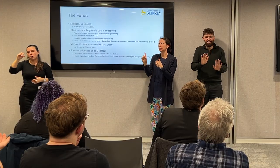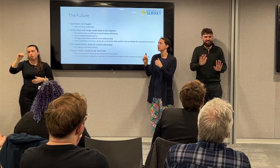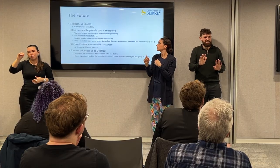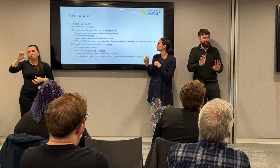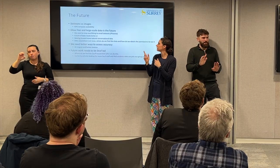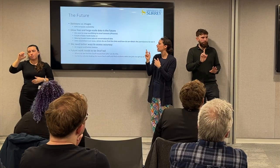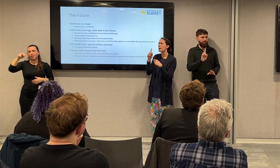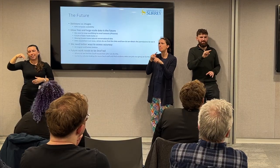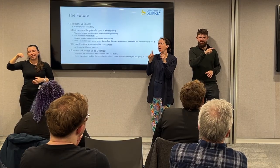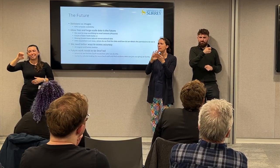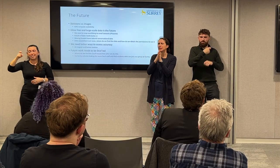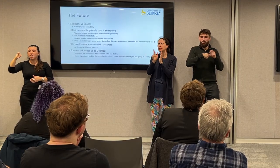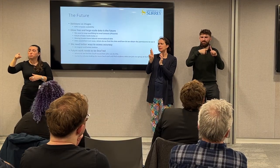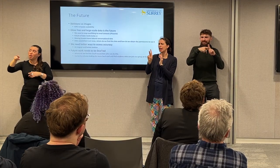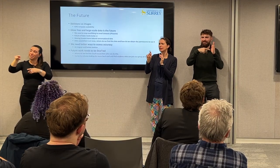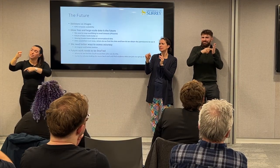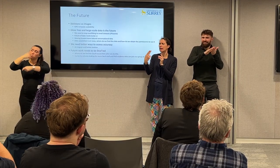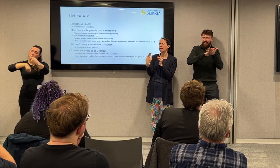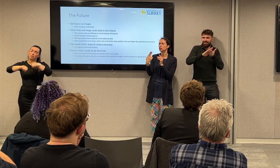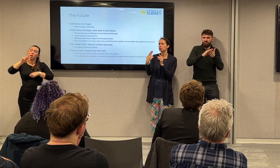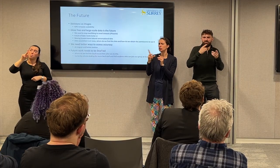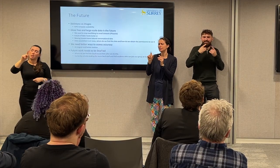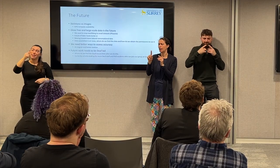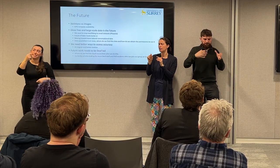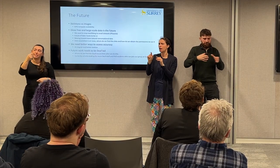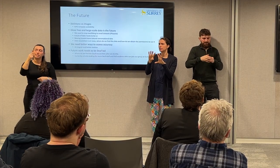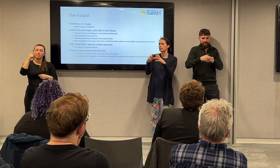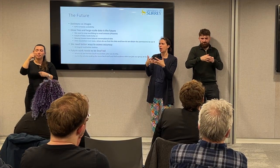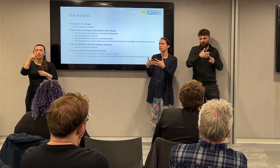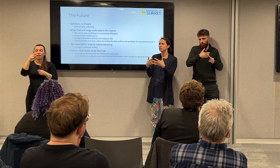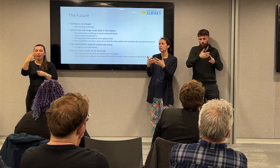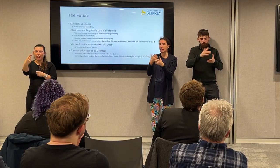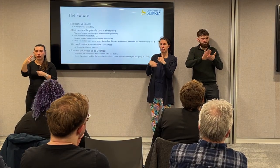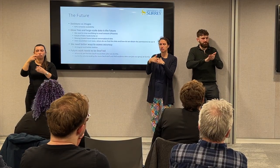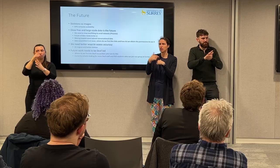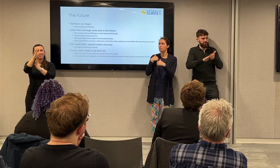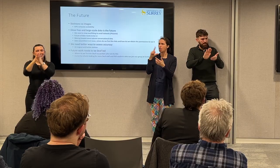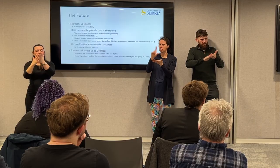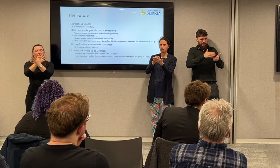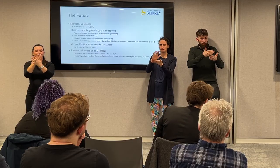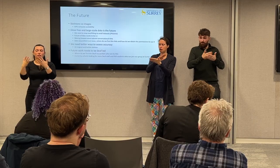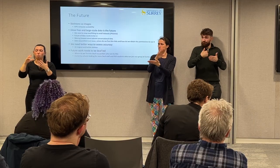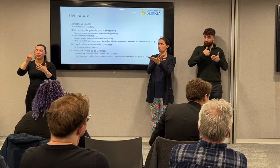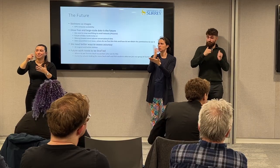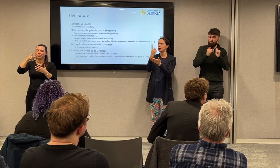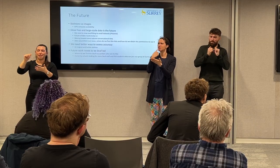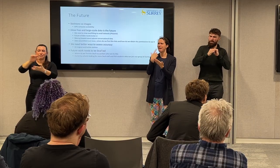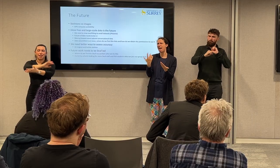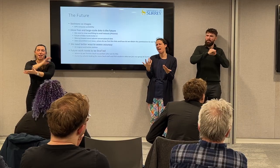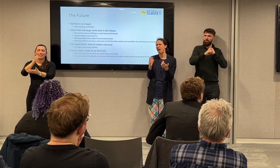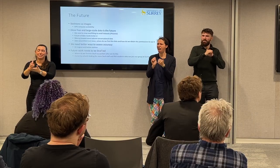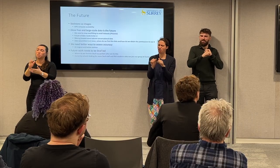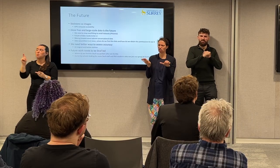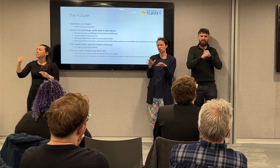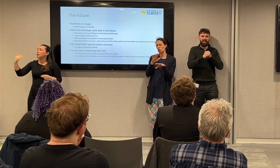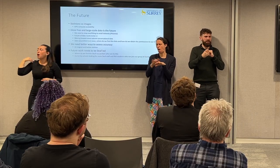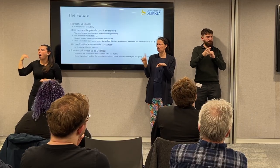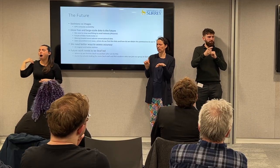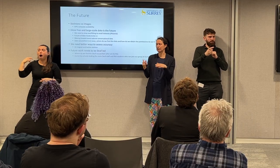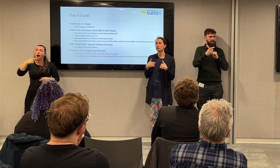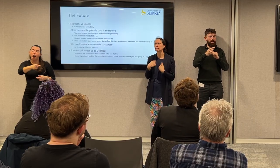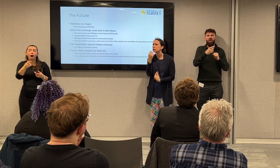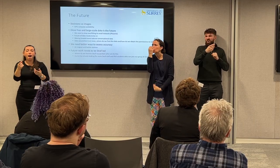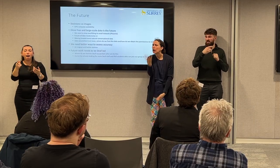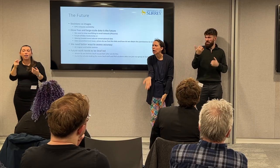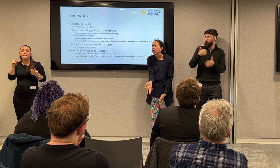the KTH dataset of sign language, right? And every single time I publish a paper, somebody says, how does it do on Phoenix? I don't care how it does on